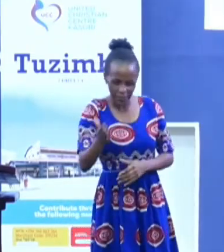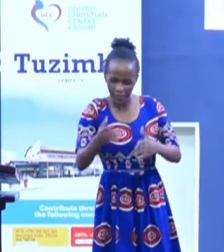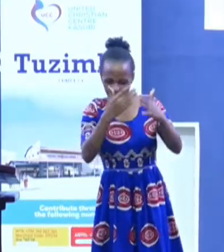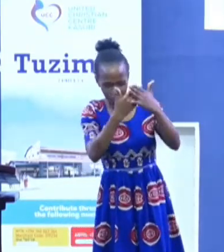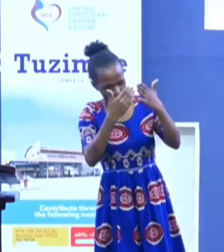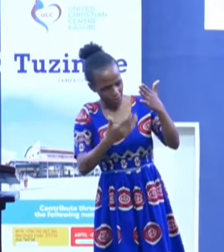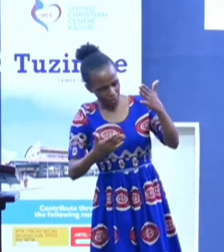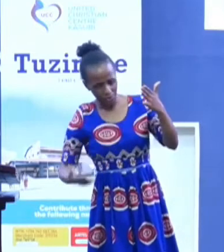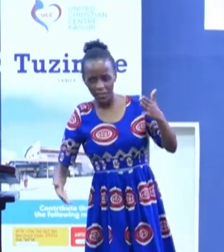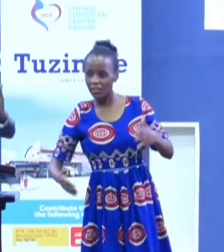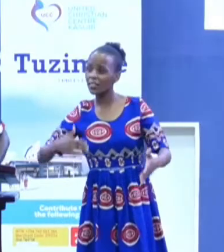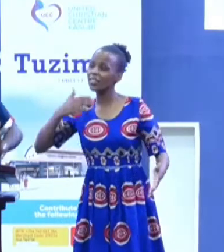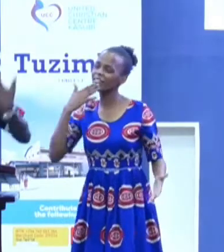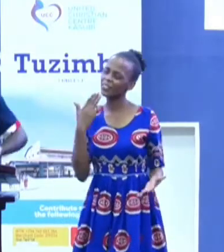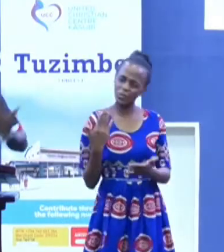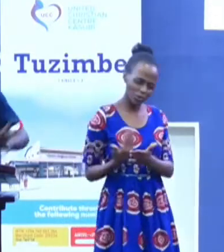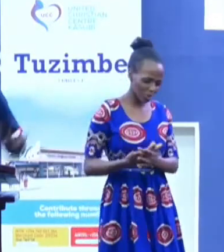this verse, it